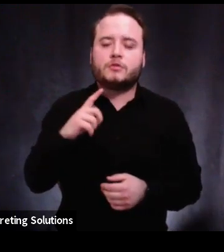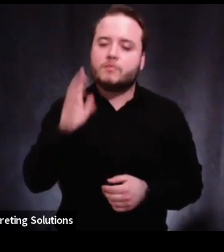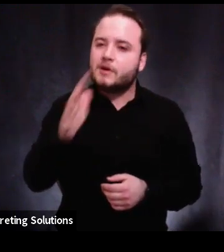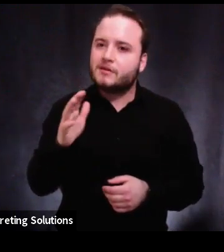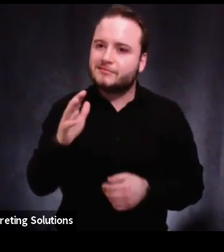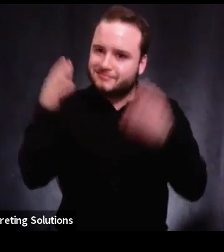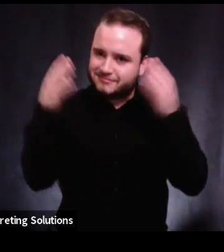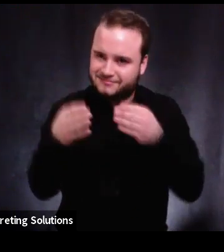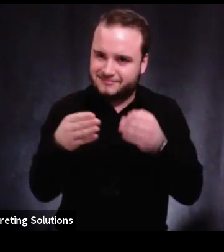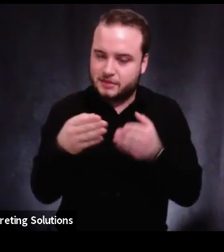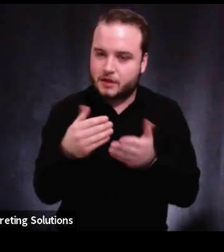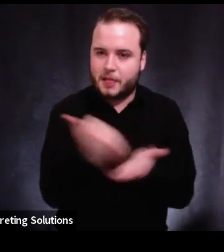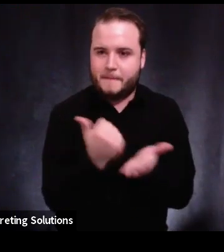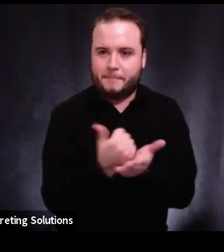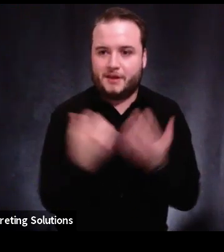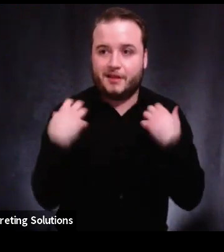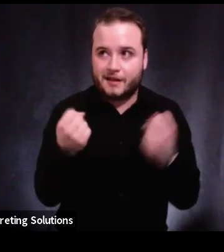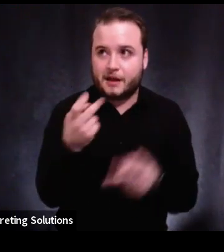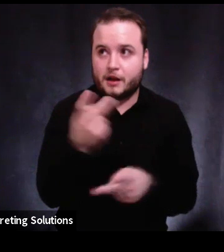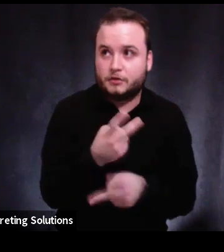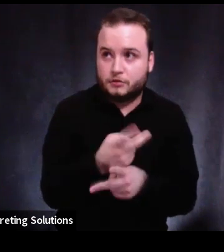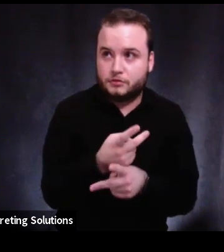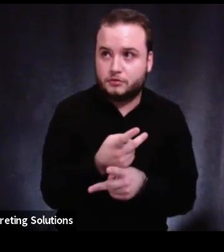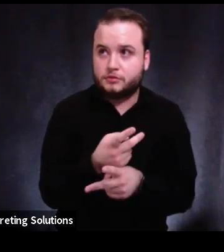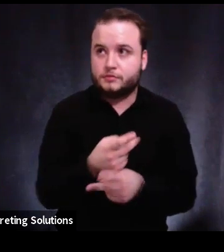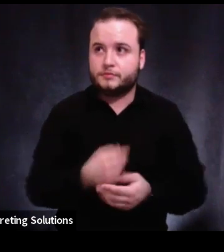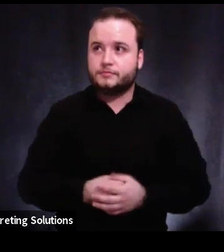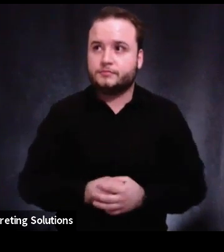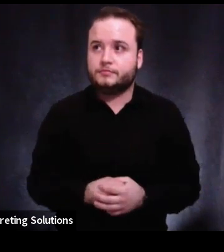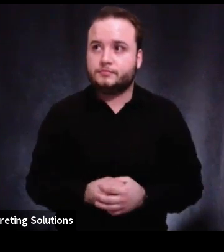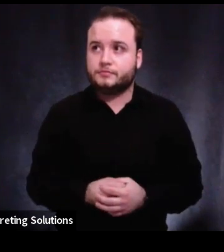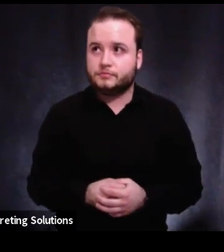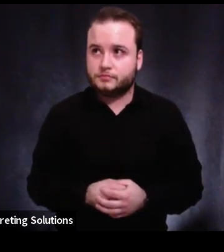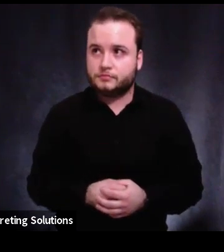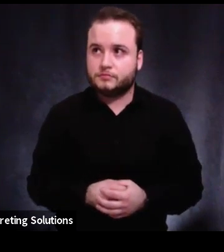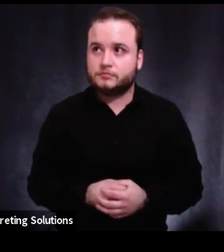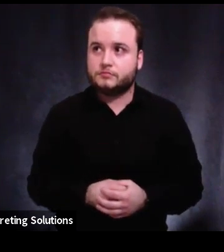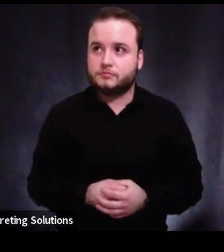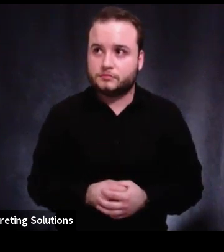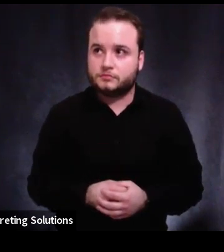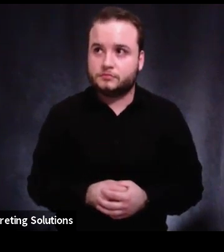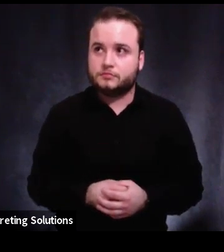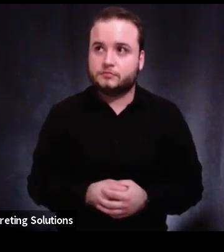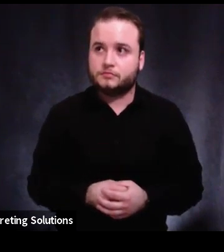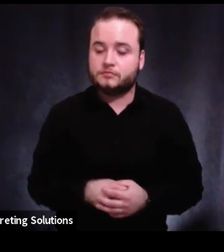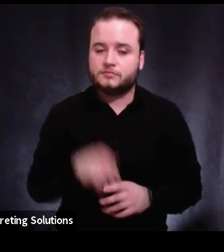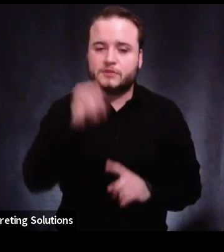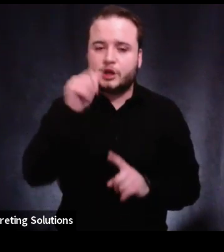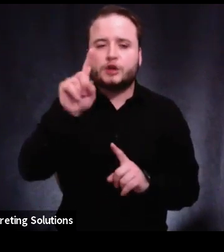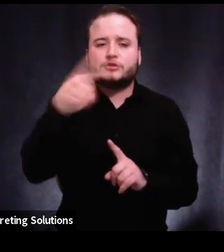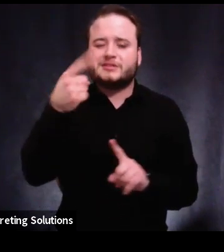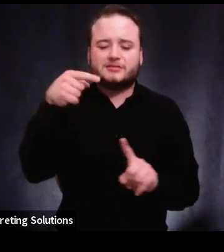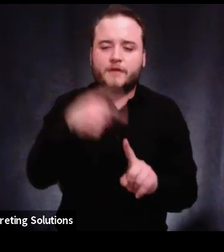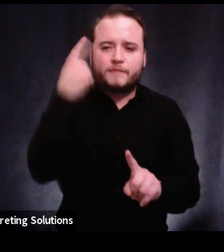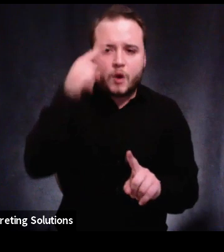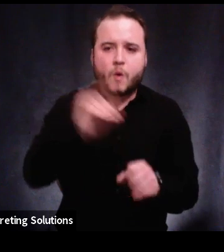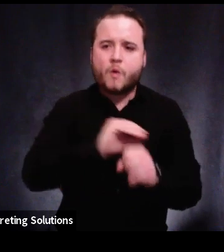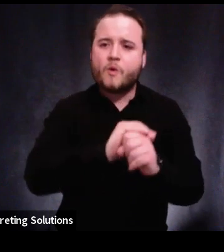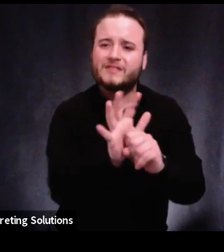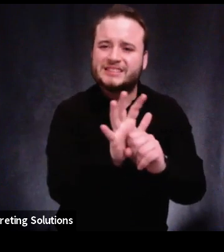for COVID-related costs or COVID preparations, but they need financial stability of their